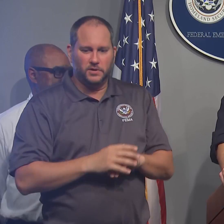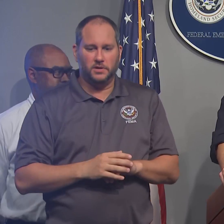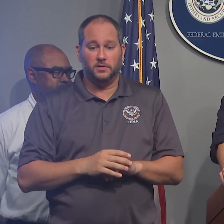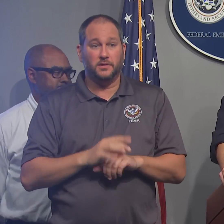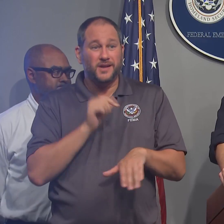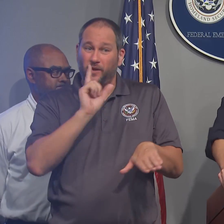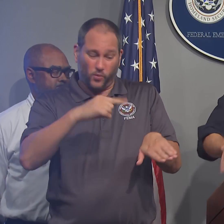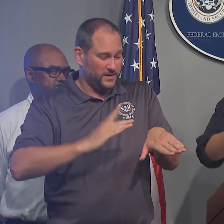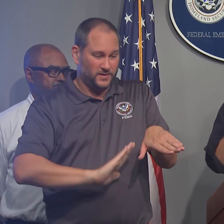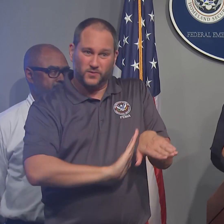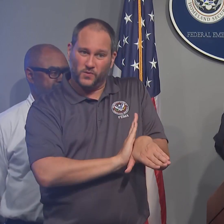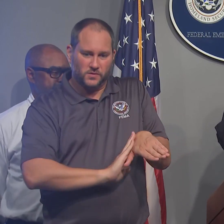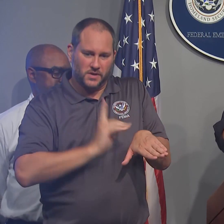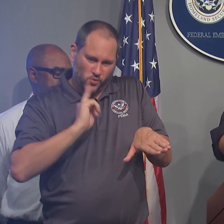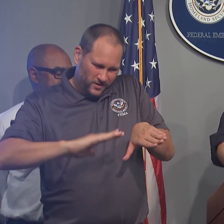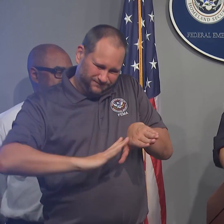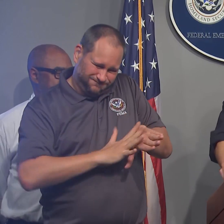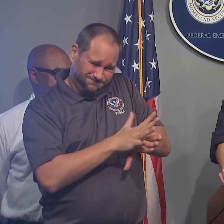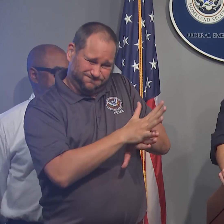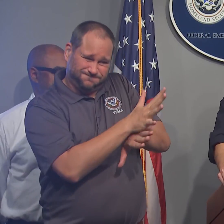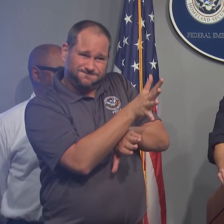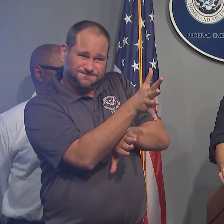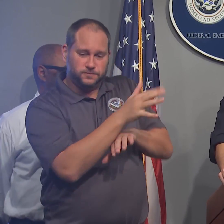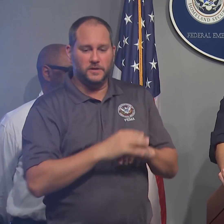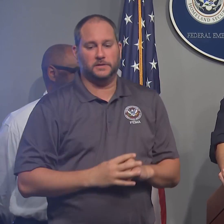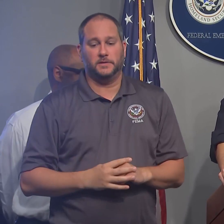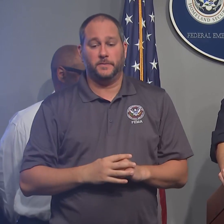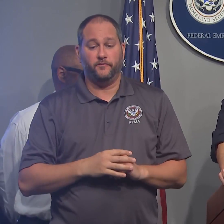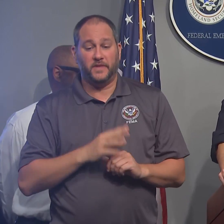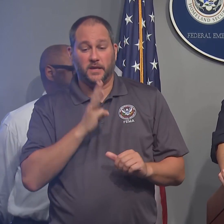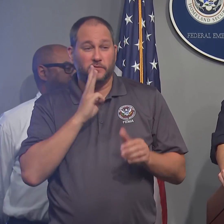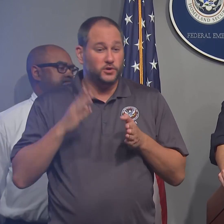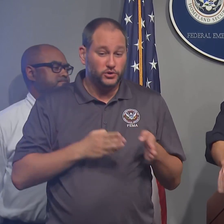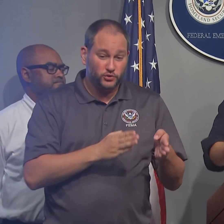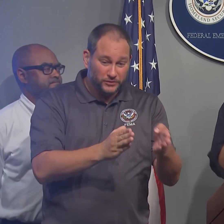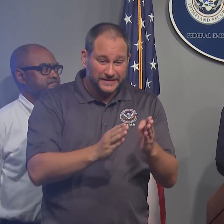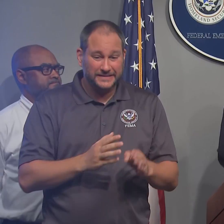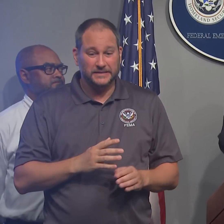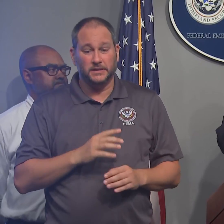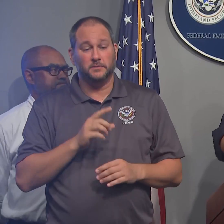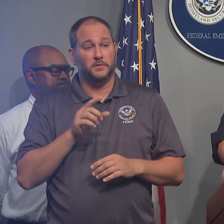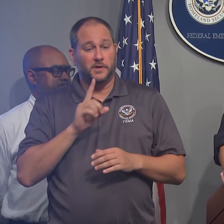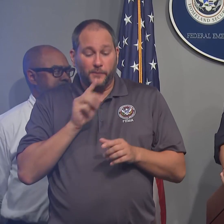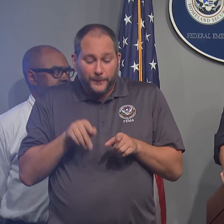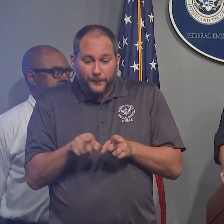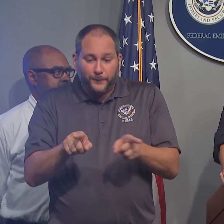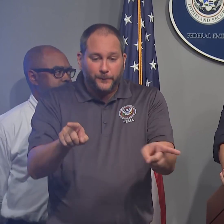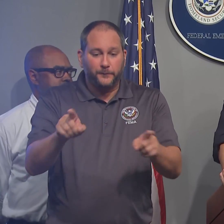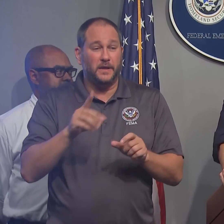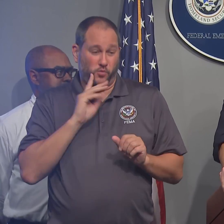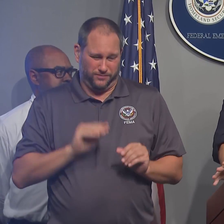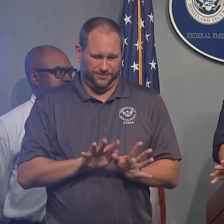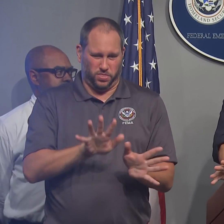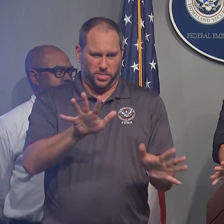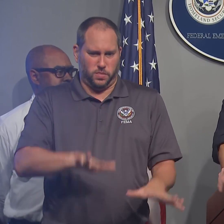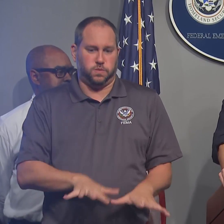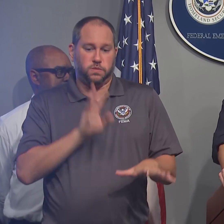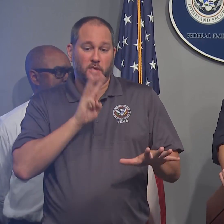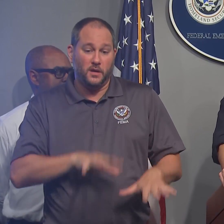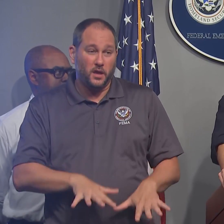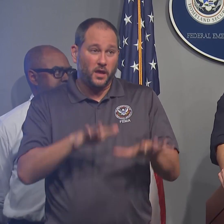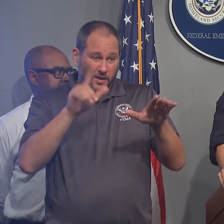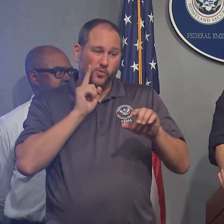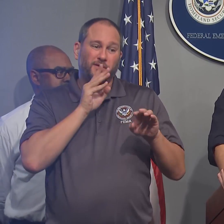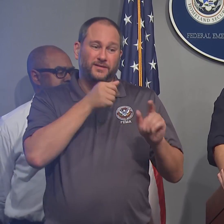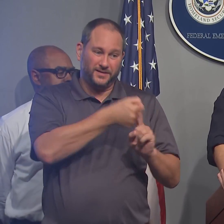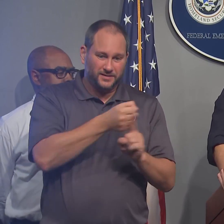major problem way up into the streams and tributaries that come out of sound areas that push up into the sounds, like the Pamlico Sounds